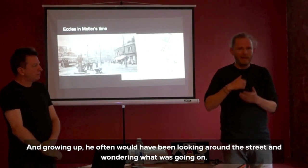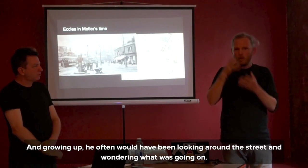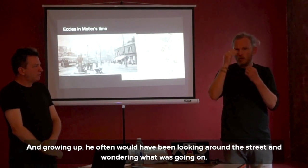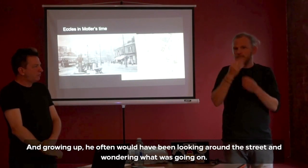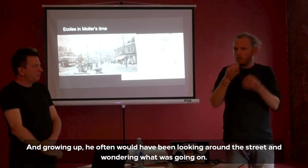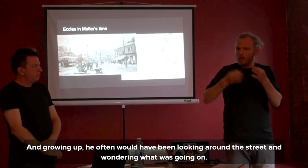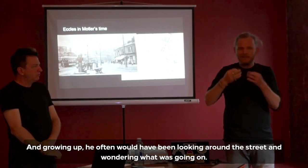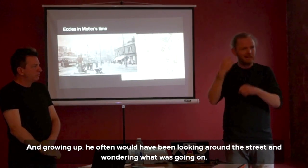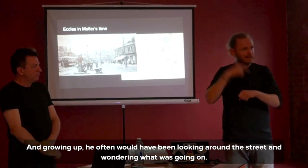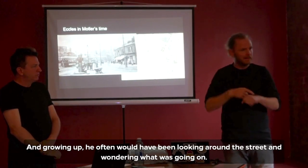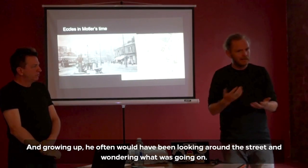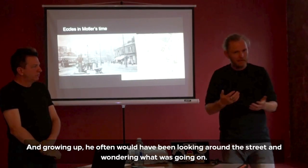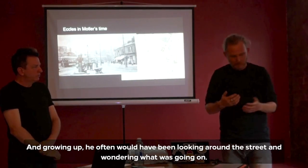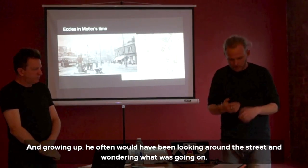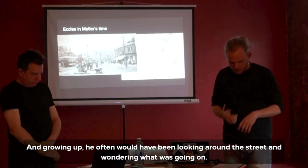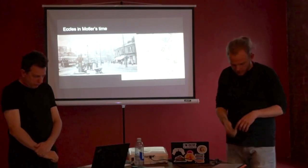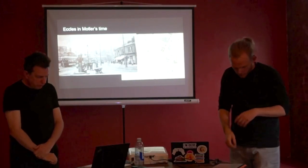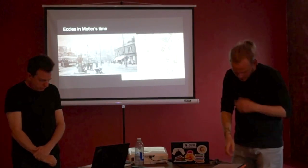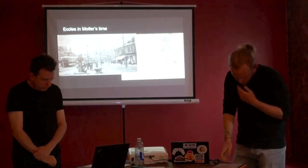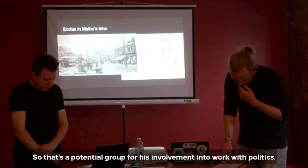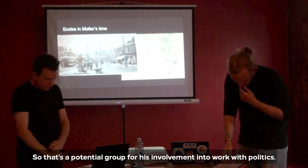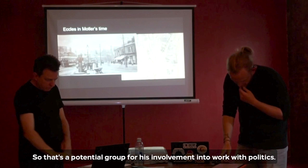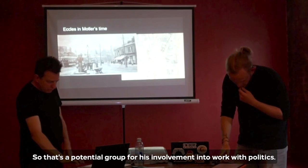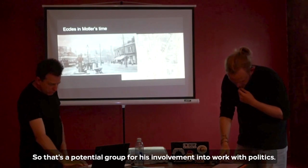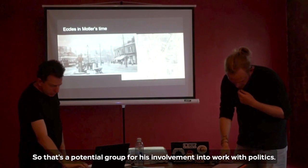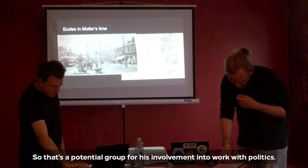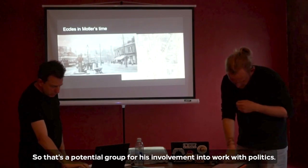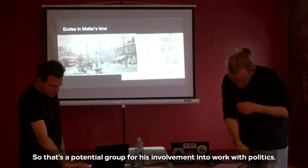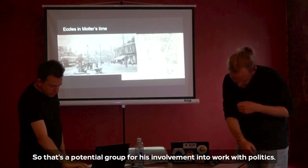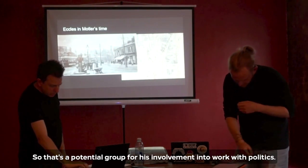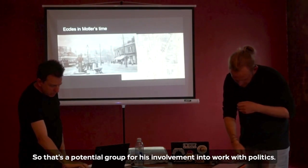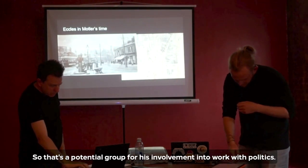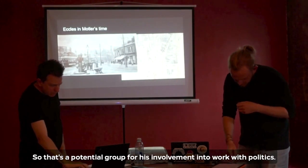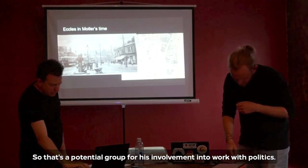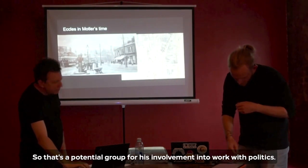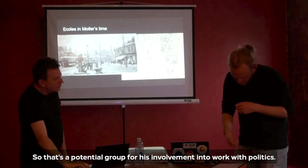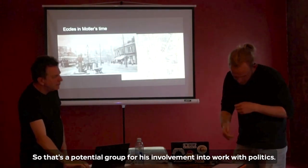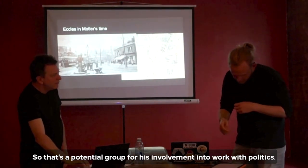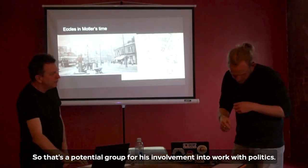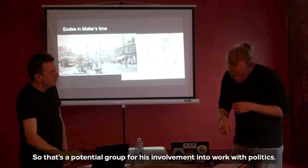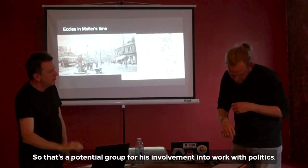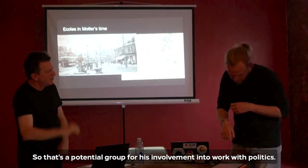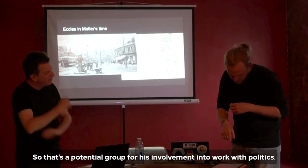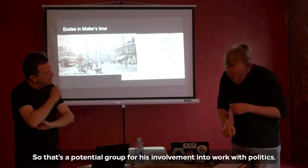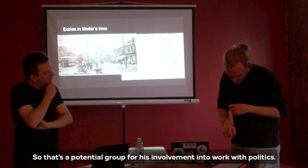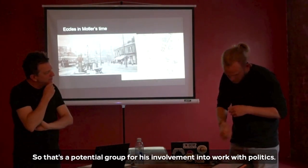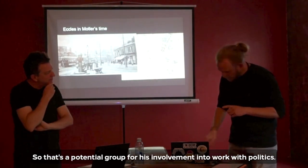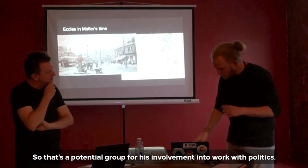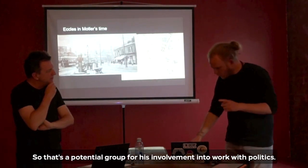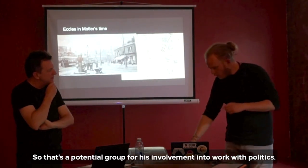into the street and wondering what was going on. So that's a potential route for his involvement into workers'